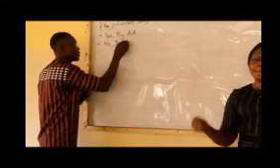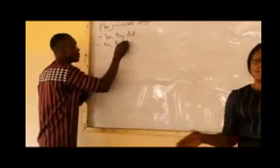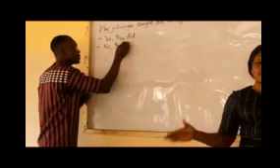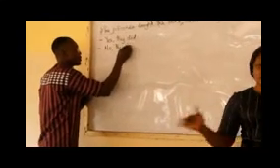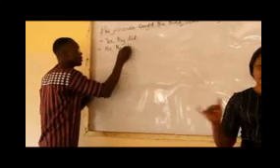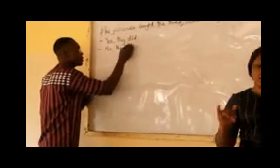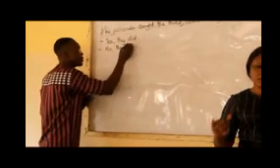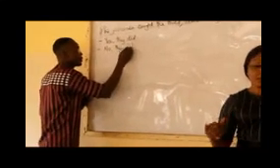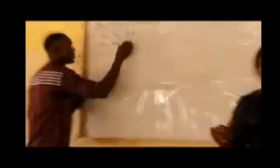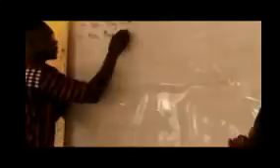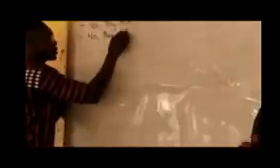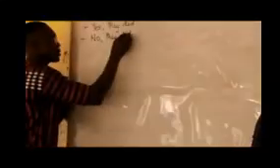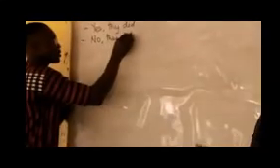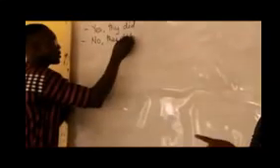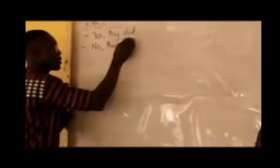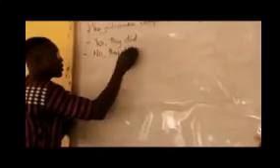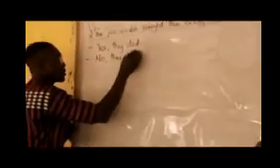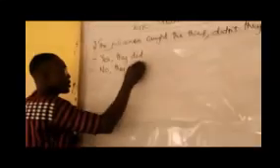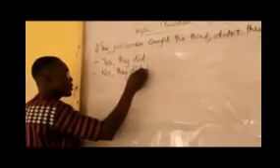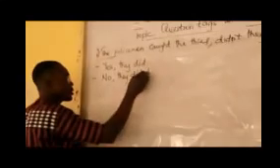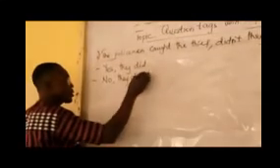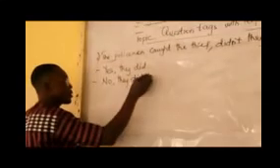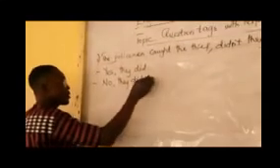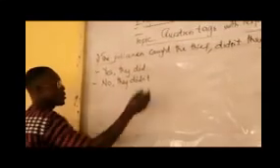they didn't,